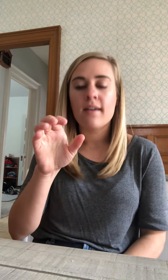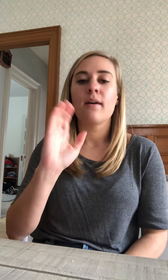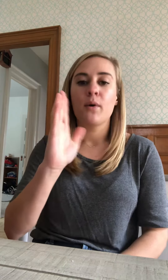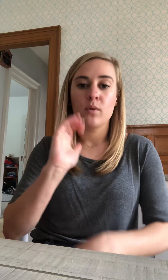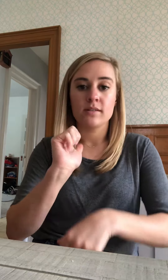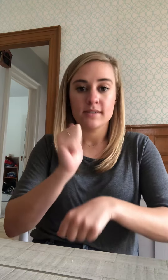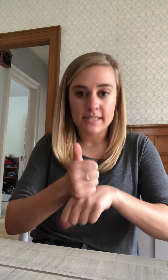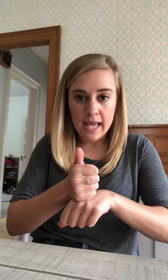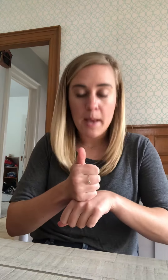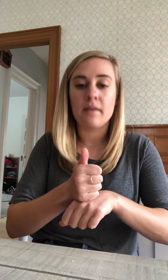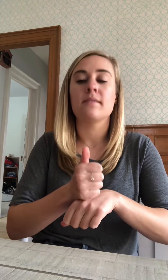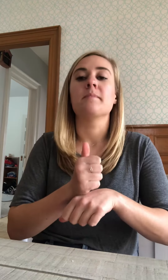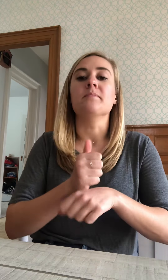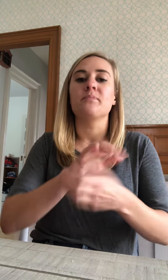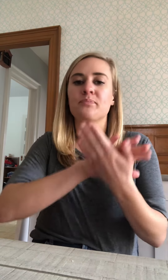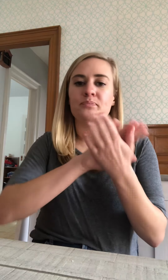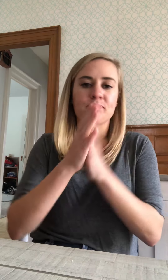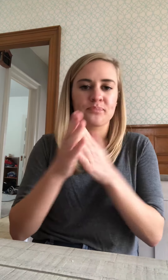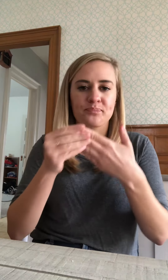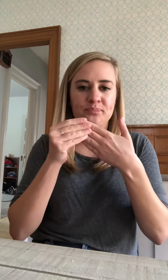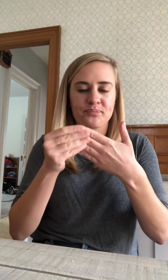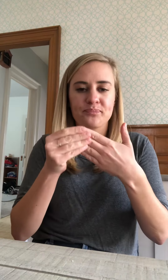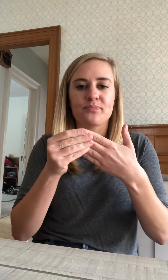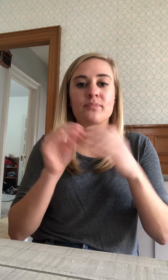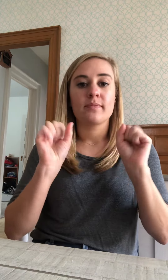fracture line, and the patient can wear this while the fractures heal.